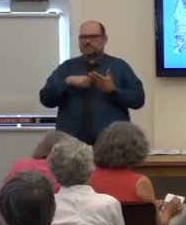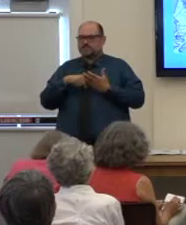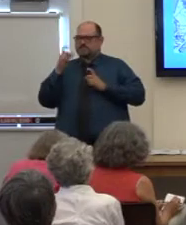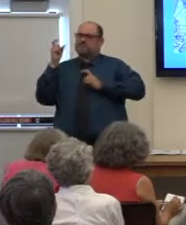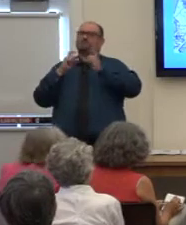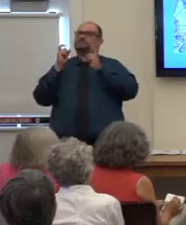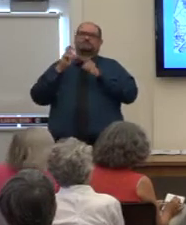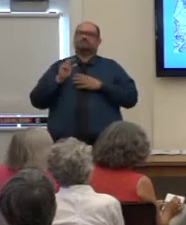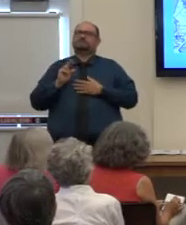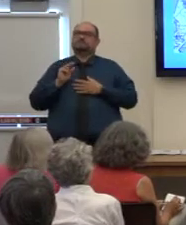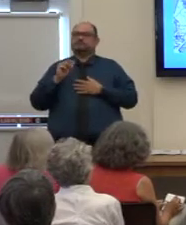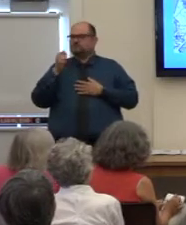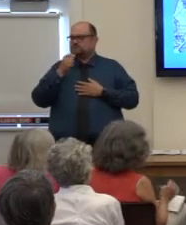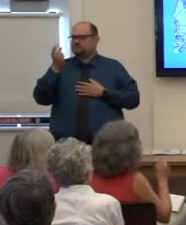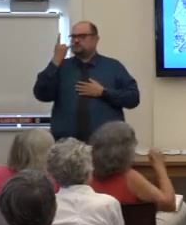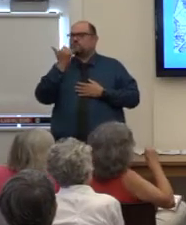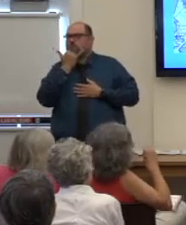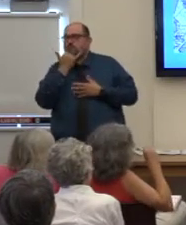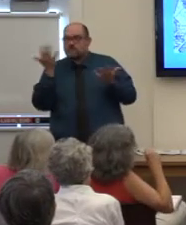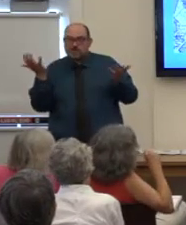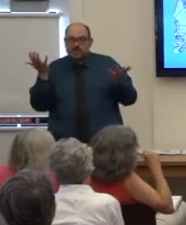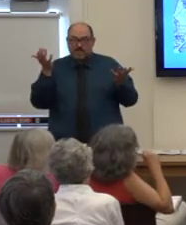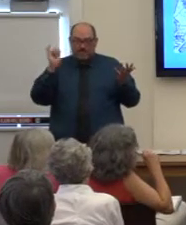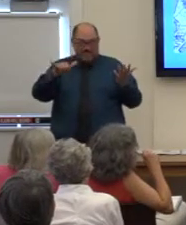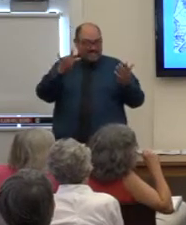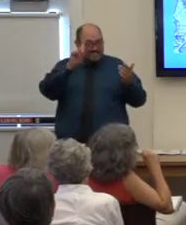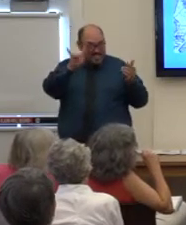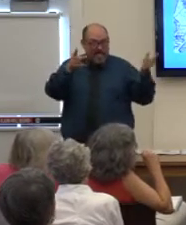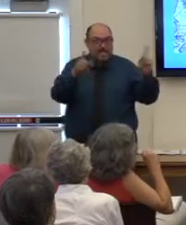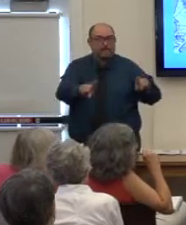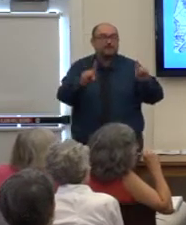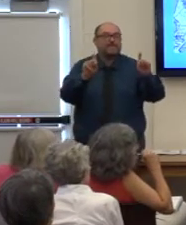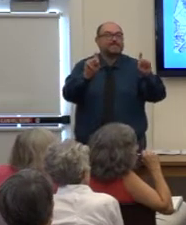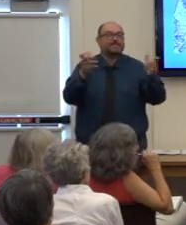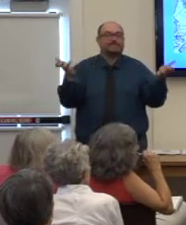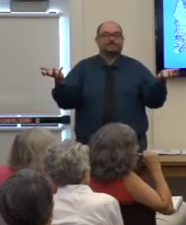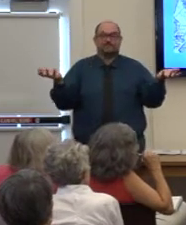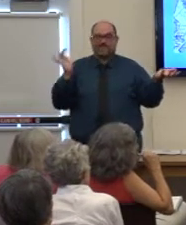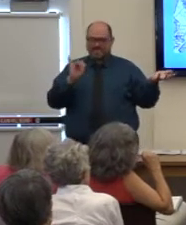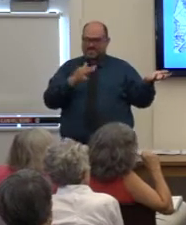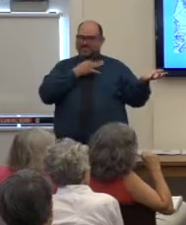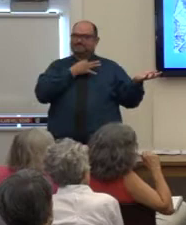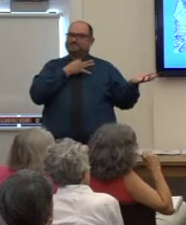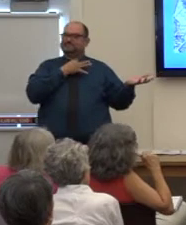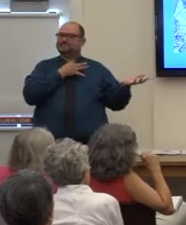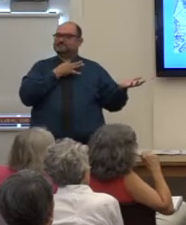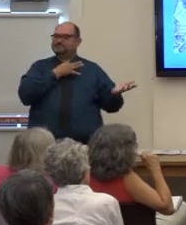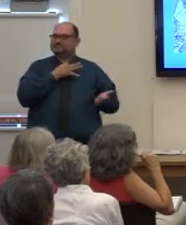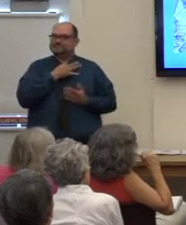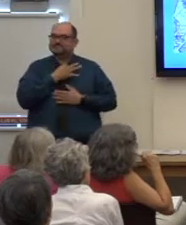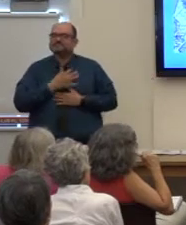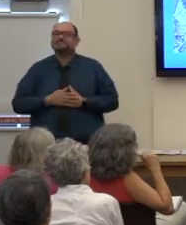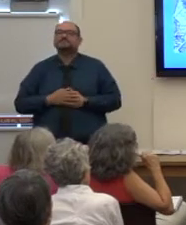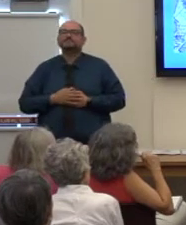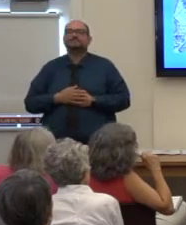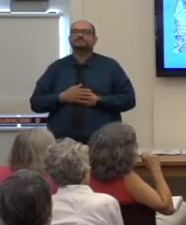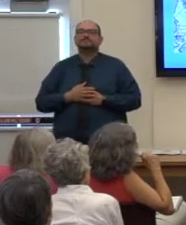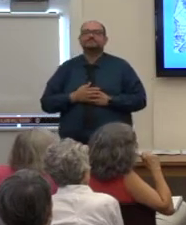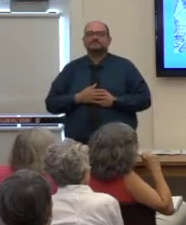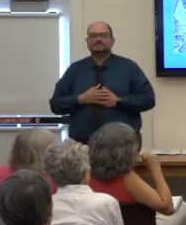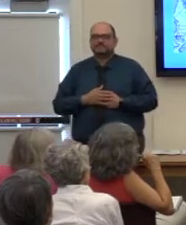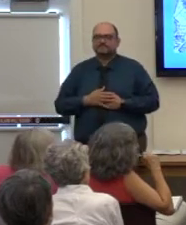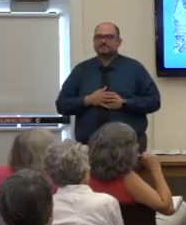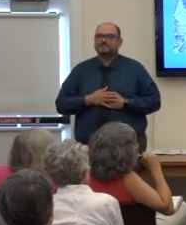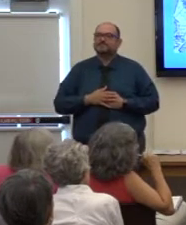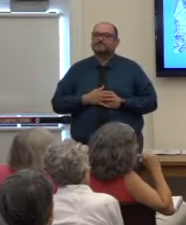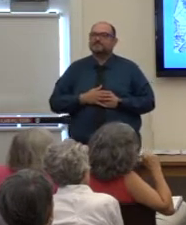if he strayed too far from theological orthodoxy? Did the men playing cards on the